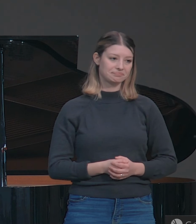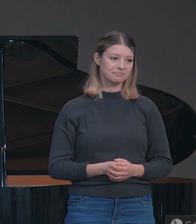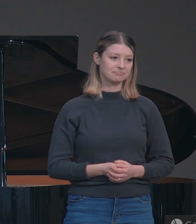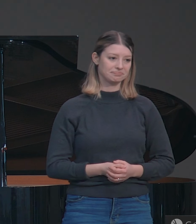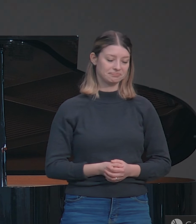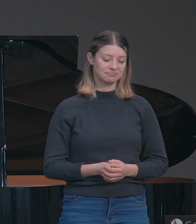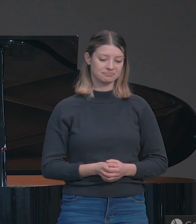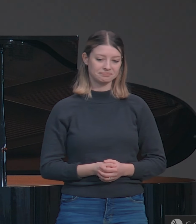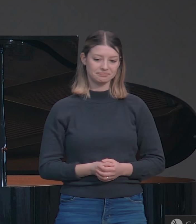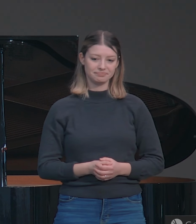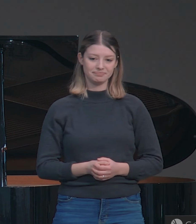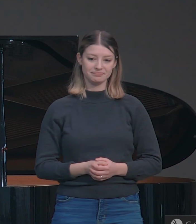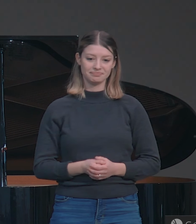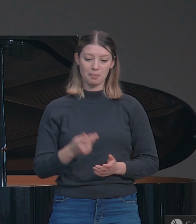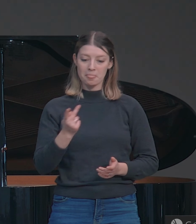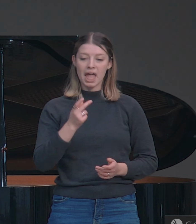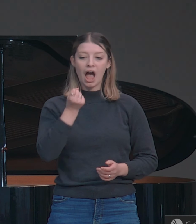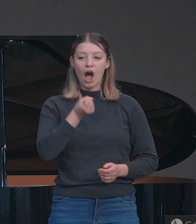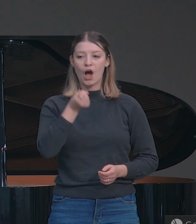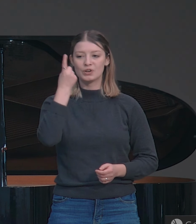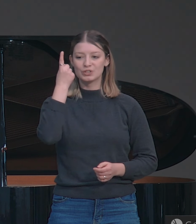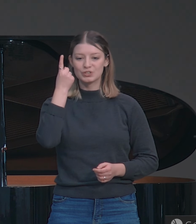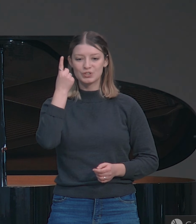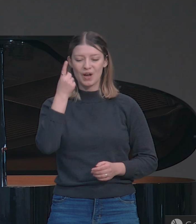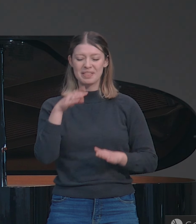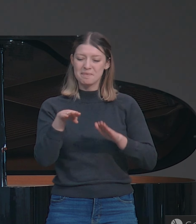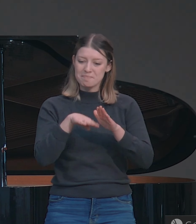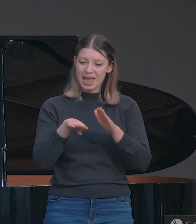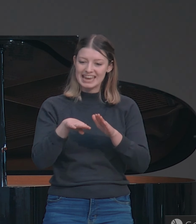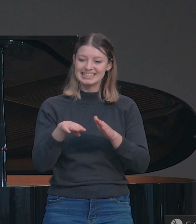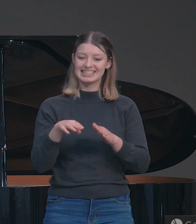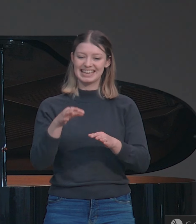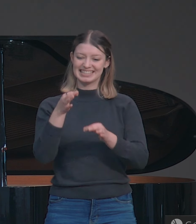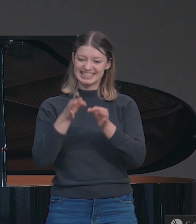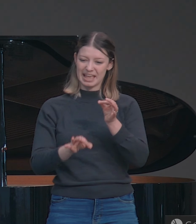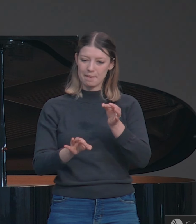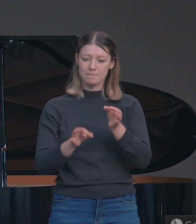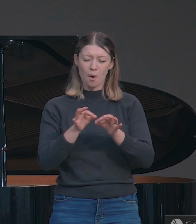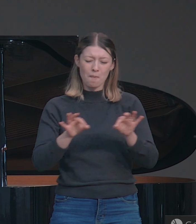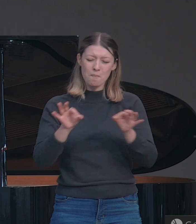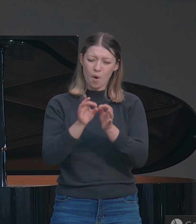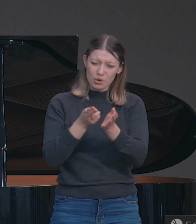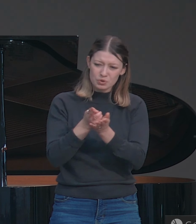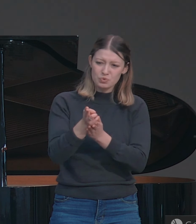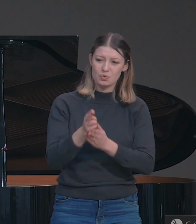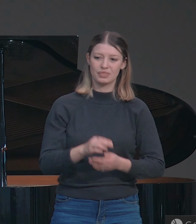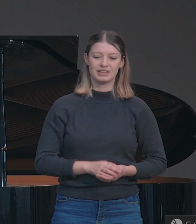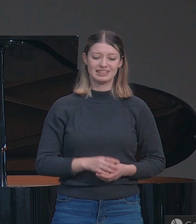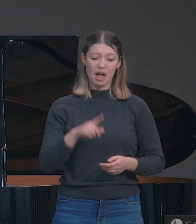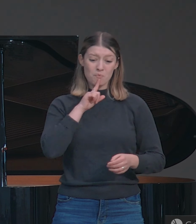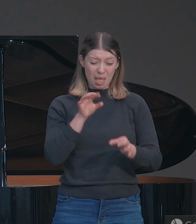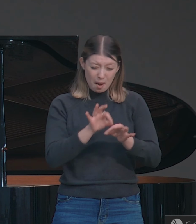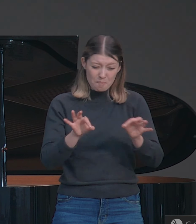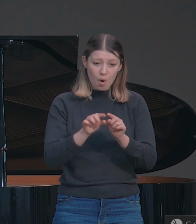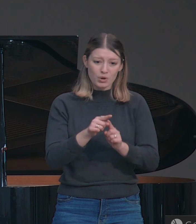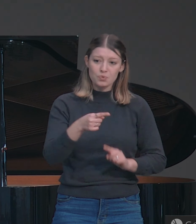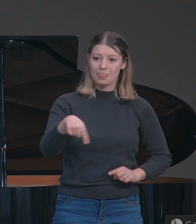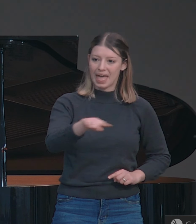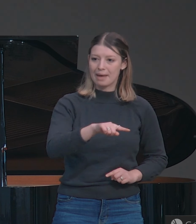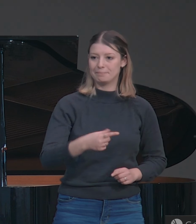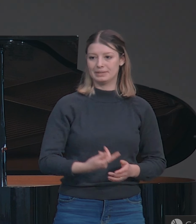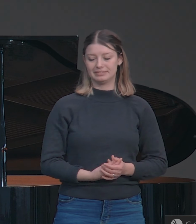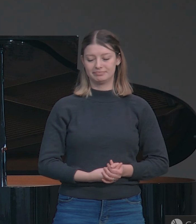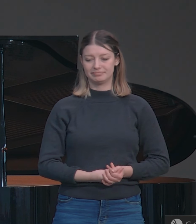They understood and loved the simple teaching of Scripture. It was important to them.